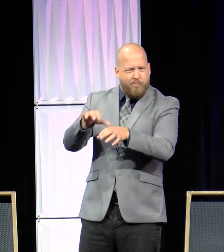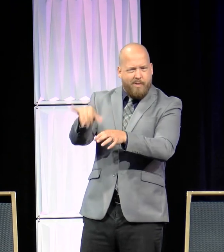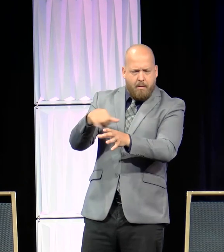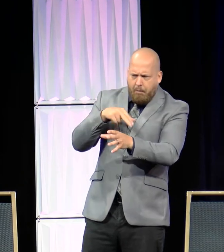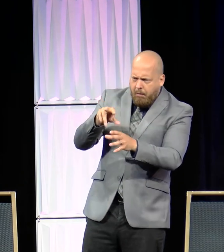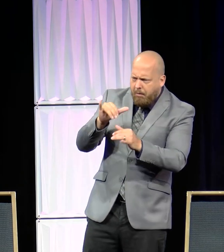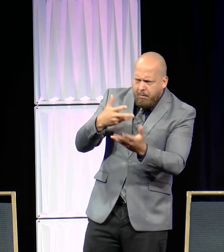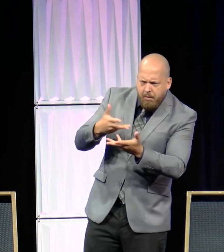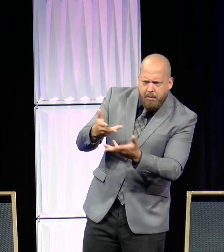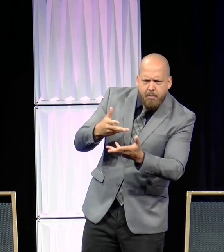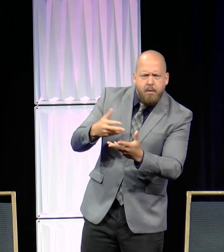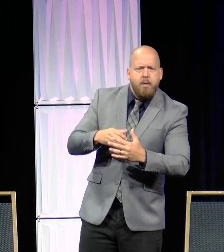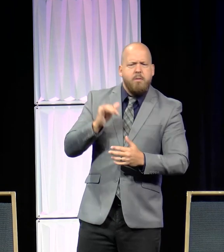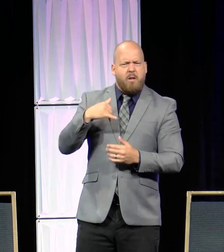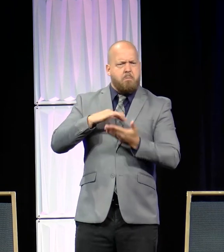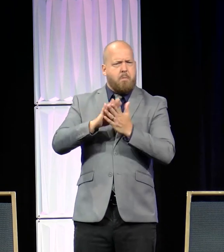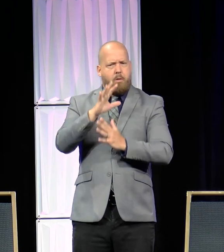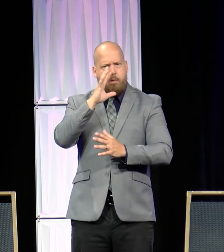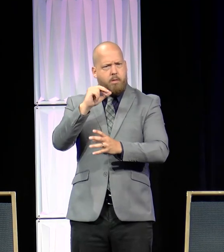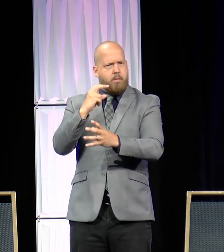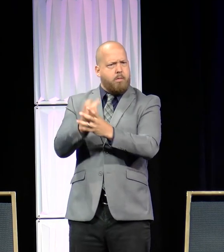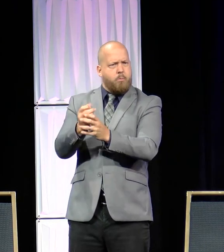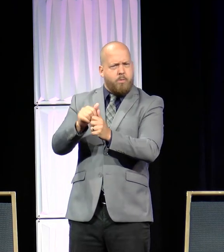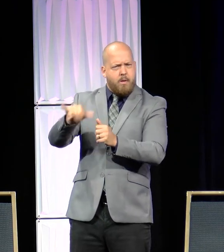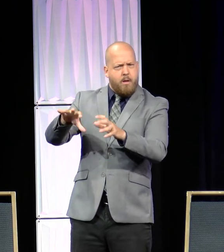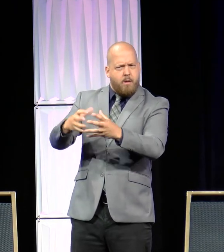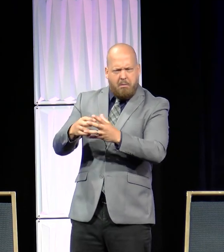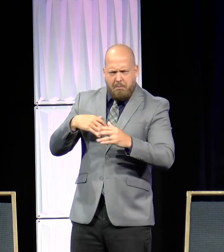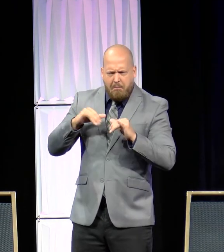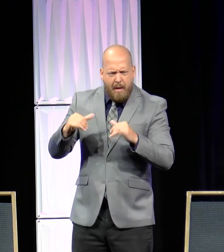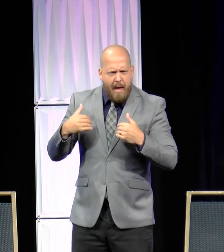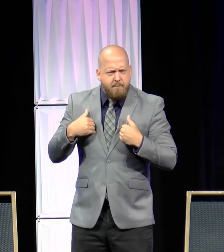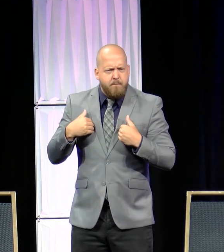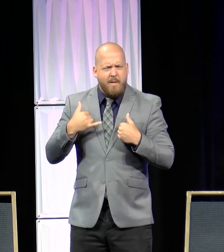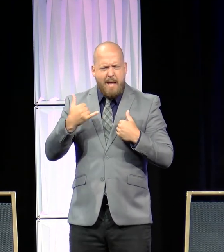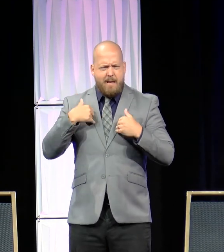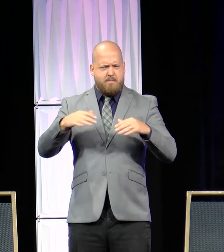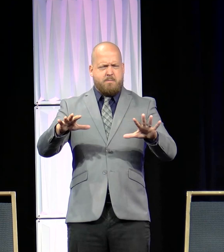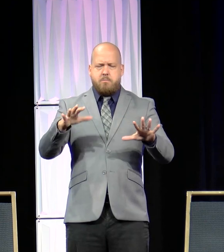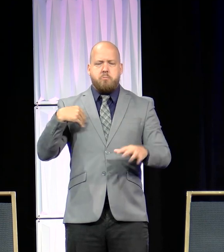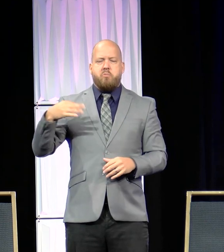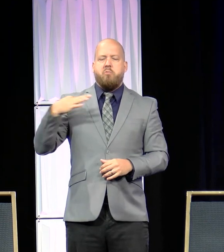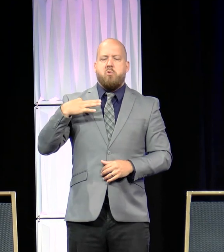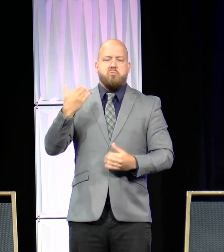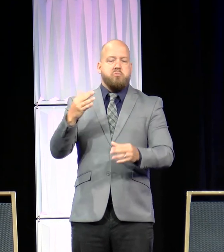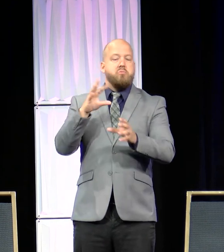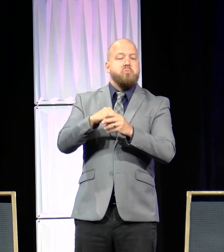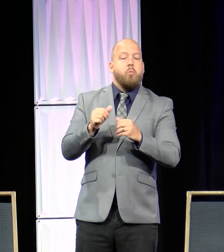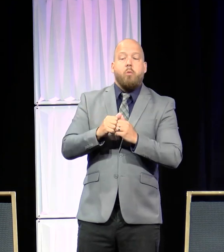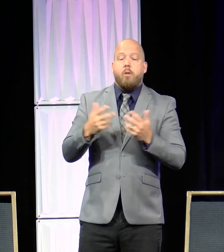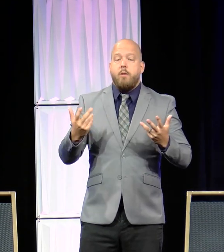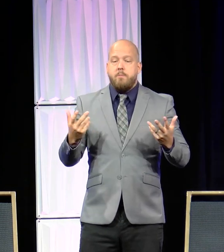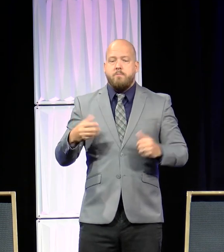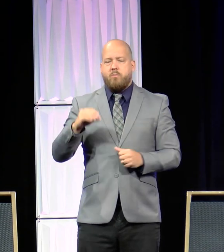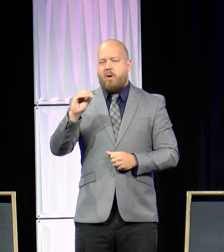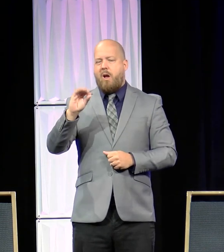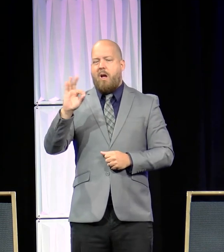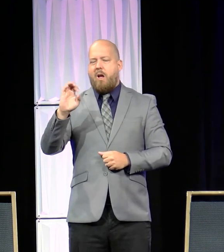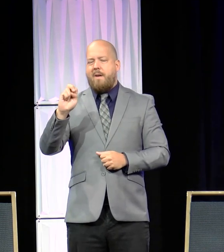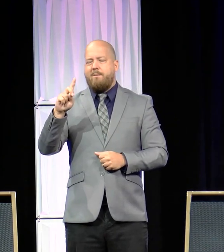and it became a calling for me. I started volunteering at offenders programs while still